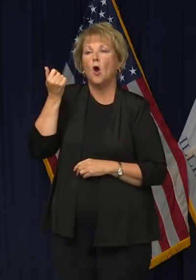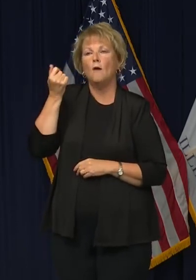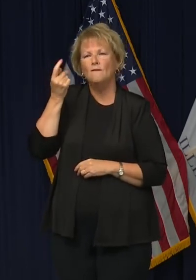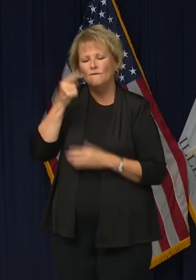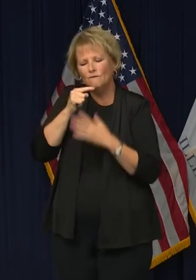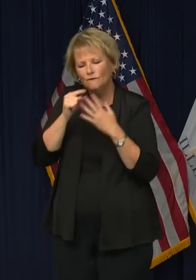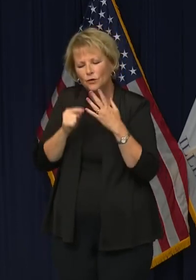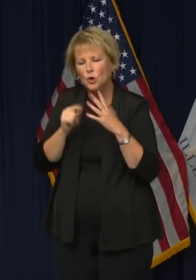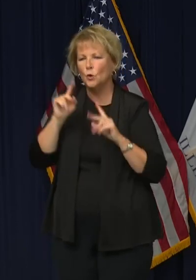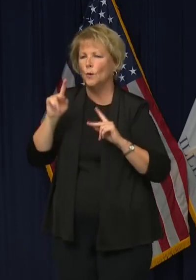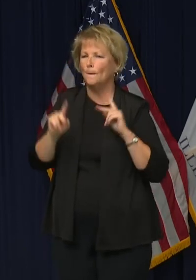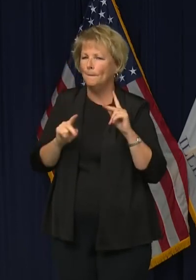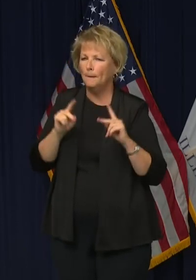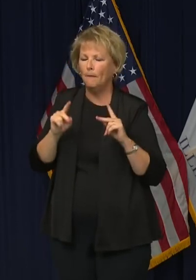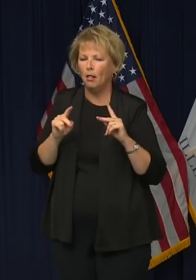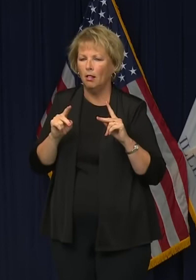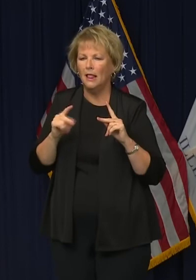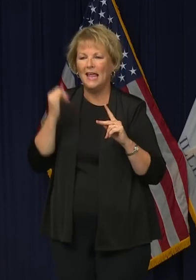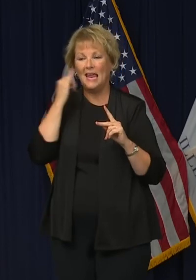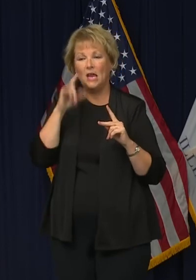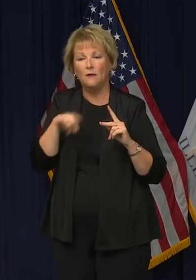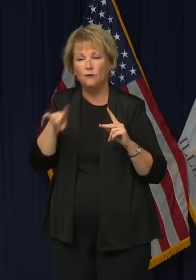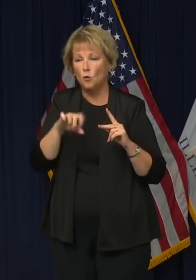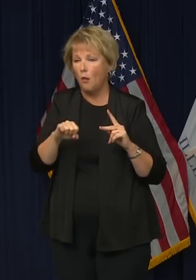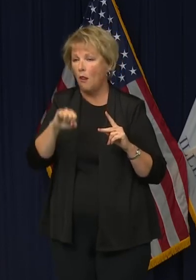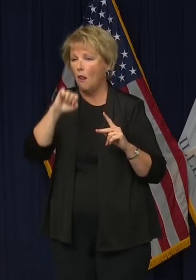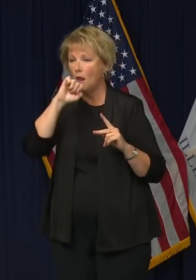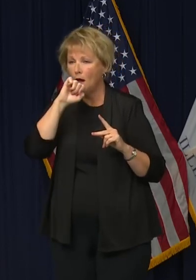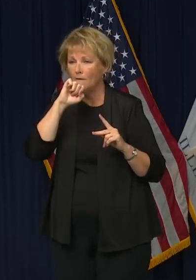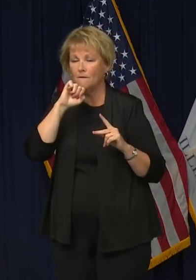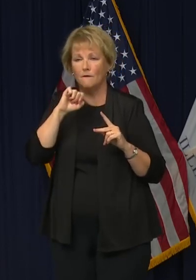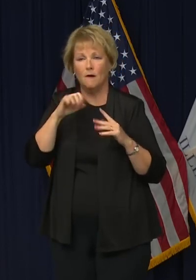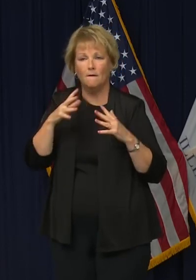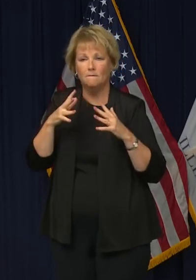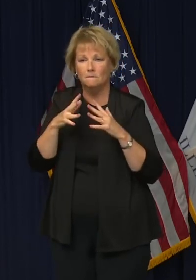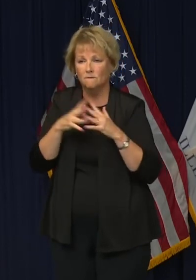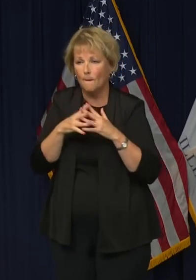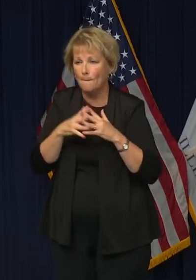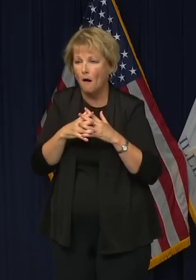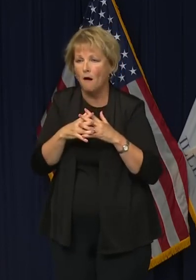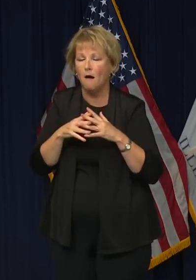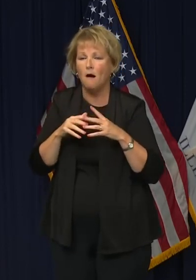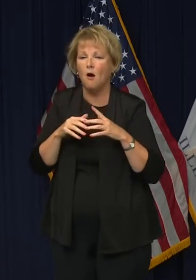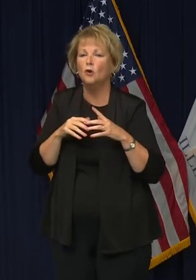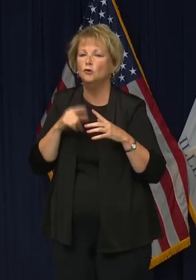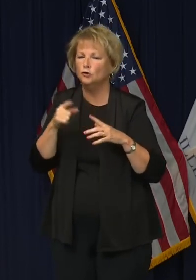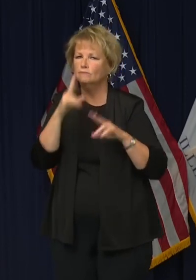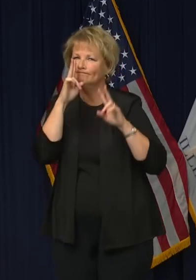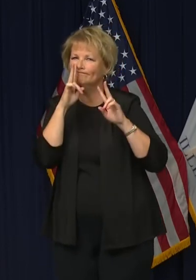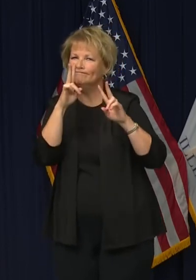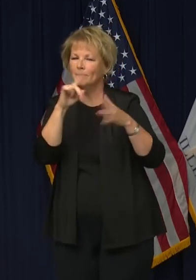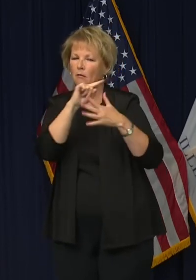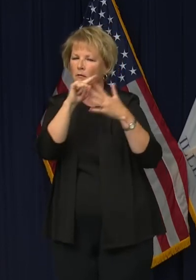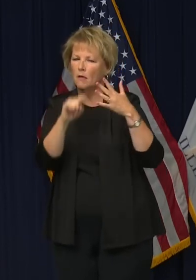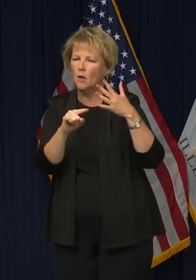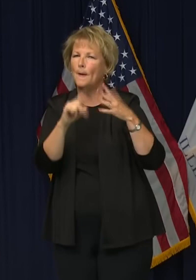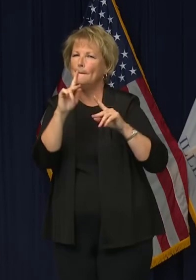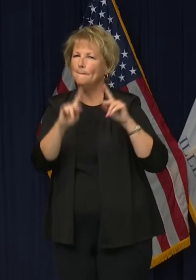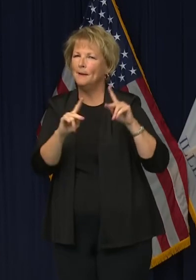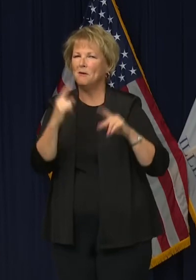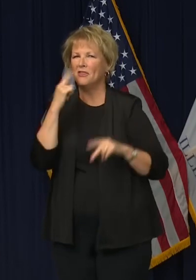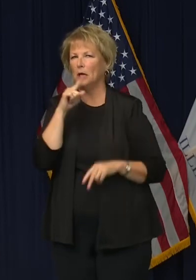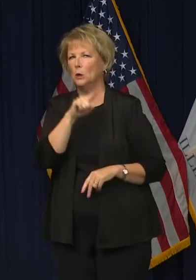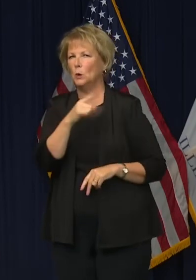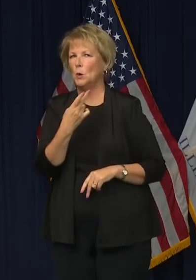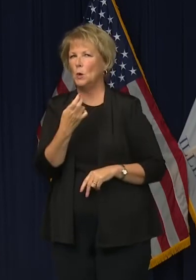everyone who loves the sport, particularly of football, looks up to and thinks of